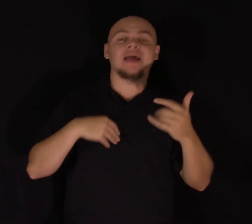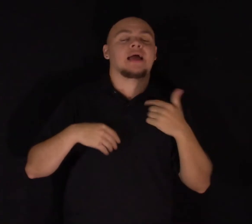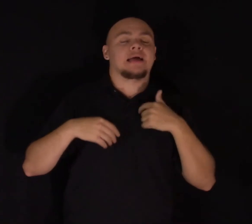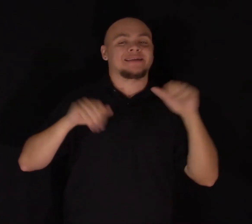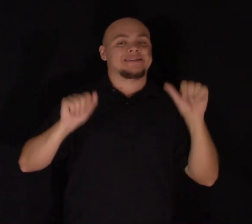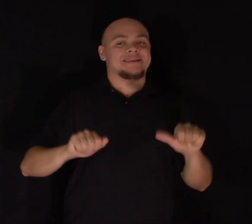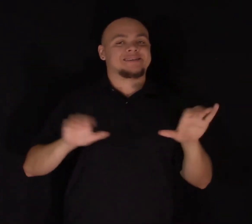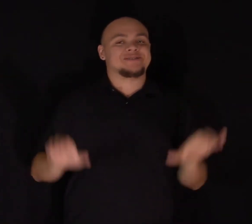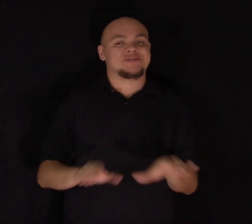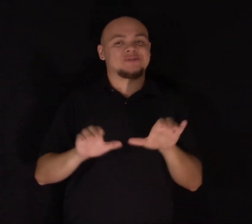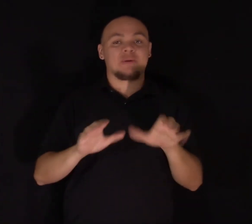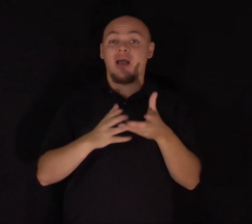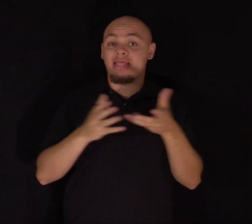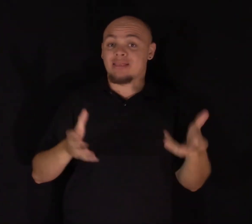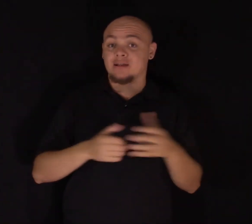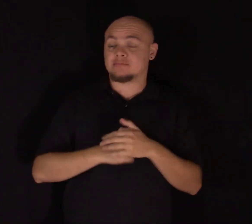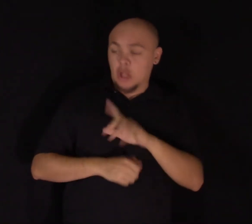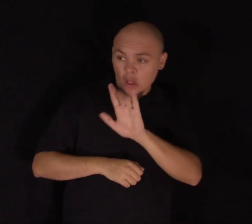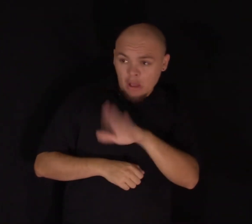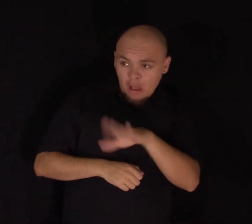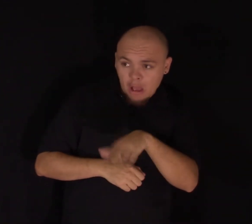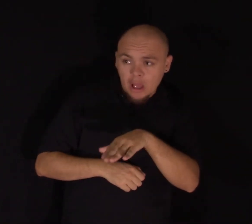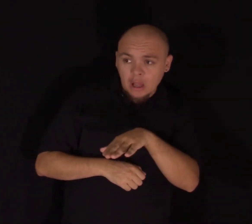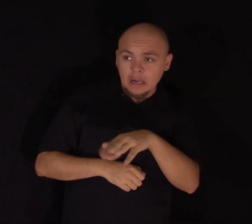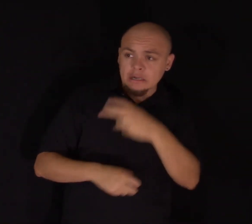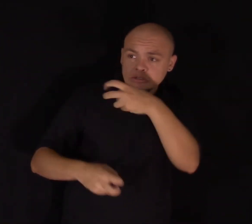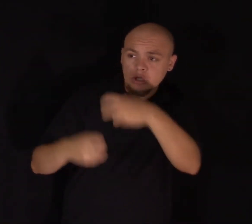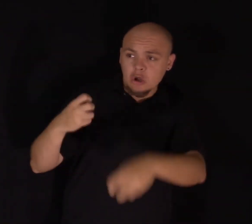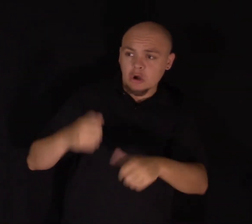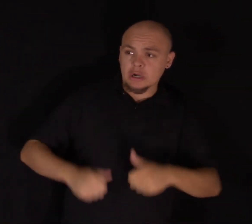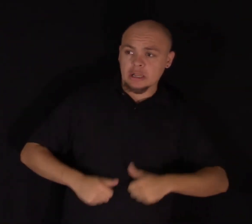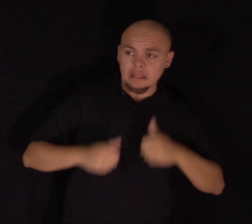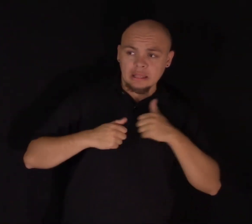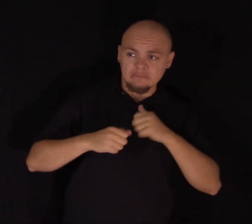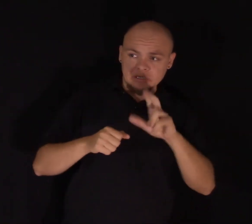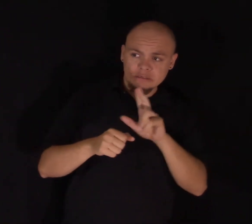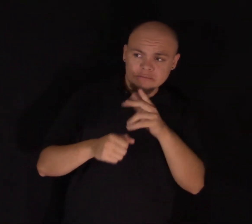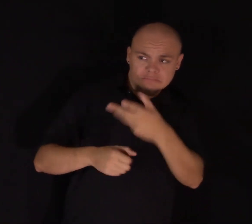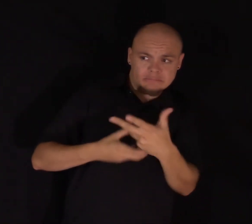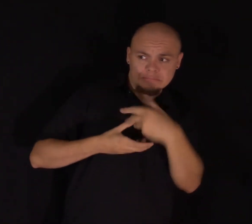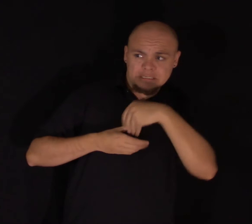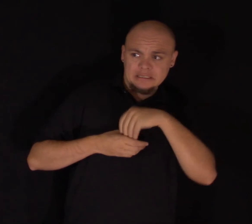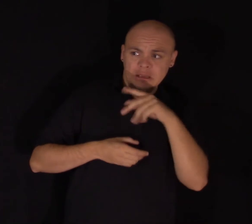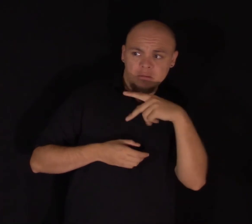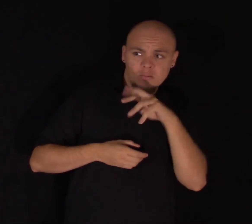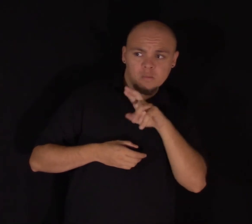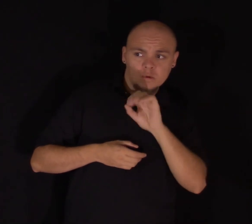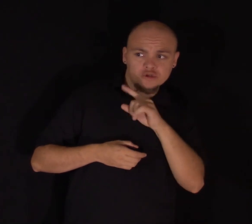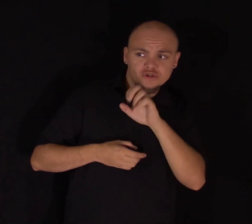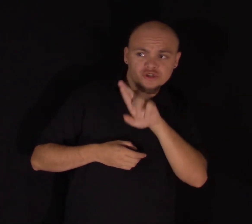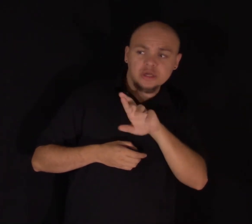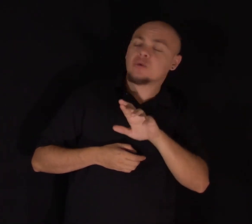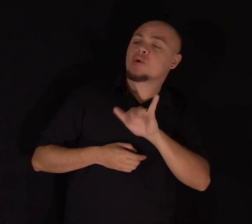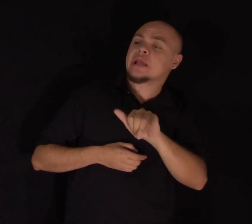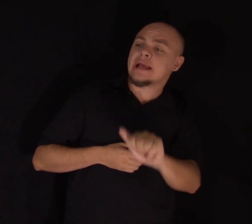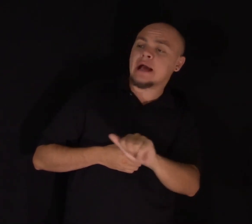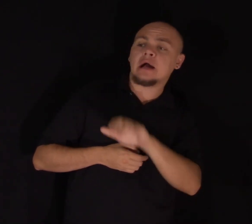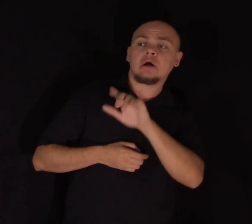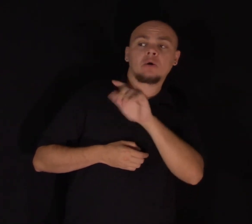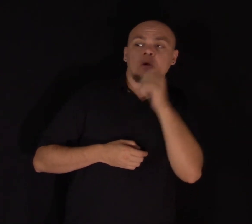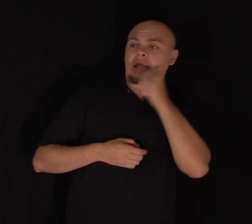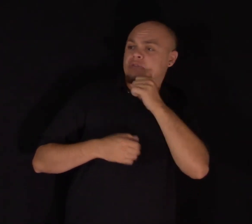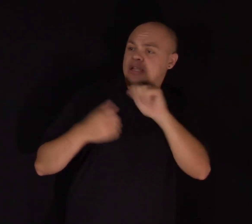people sometimes ask me questions like, isn't it hard living with progeria? Or what daily challenges of progeria do you